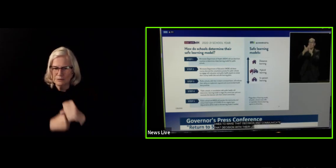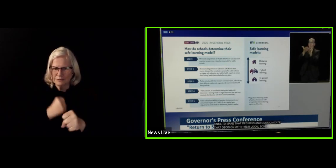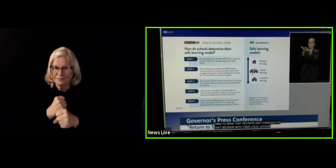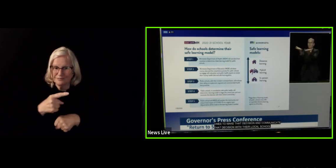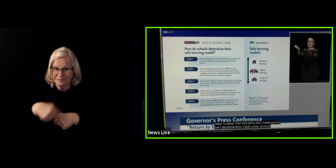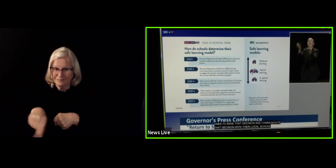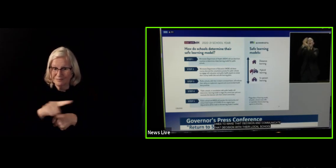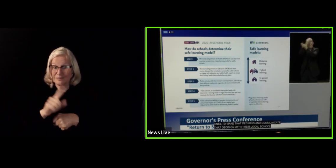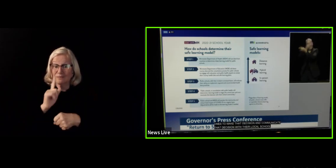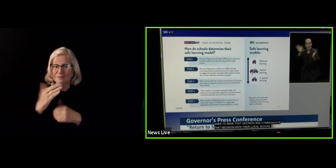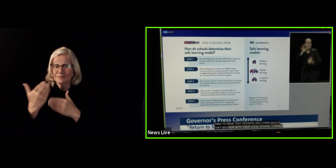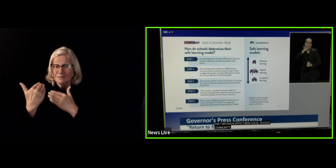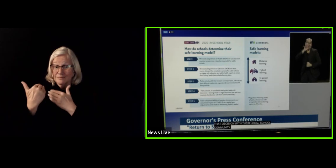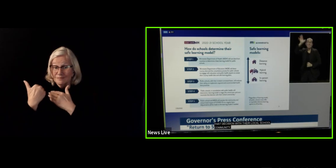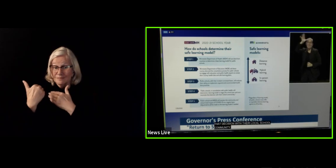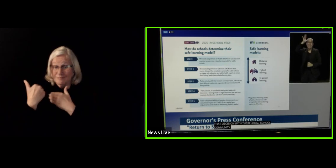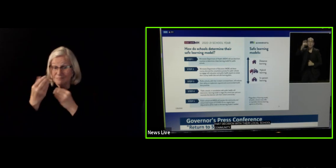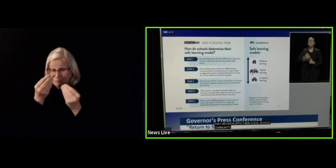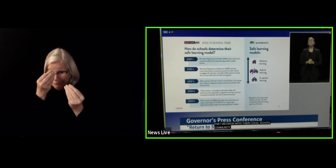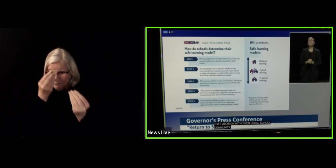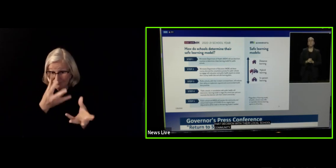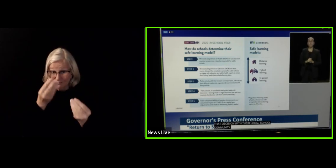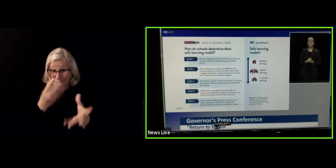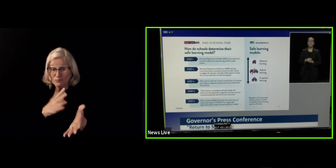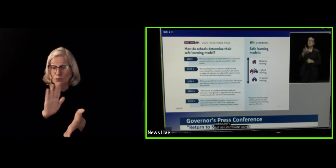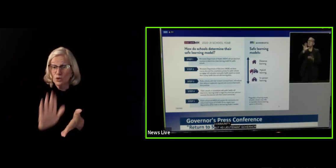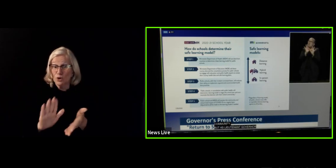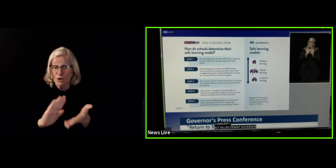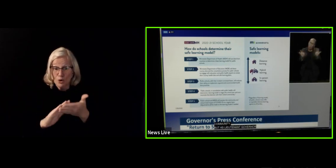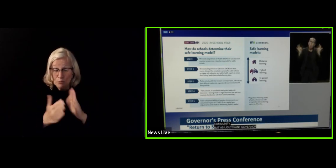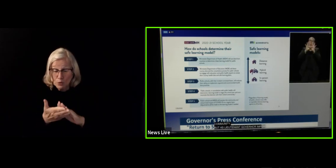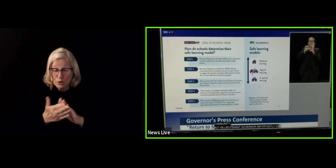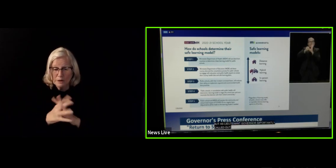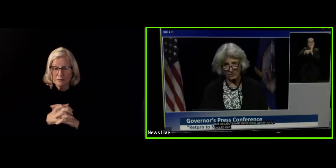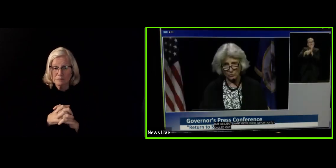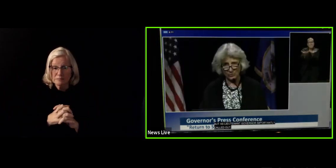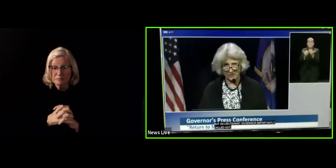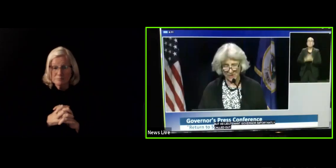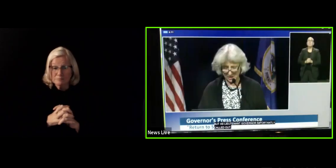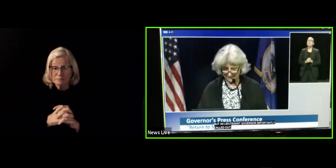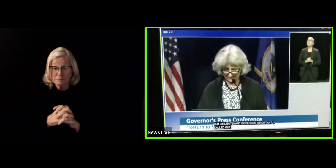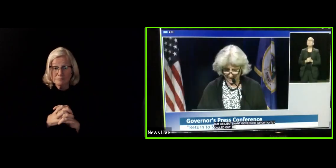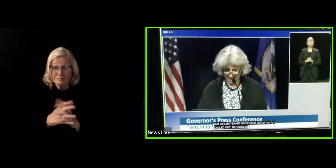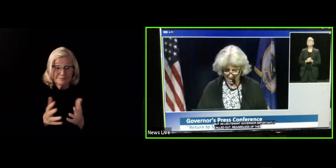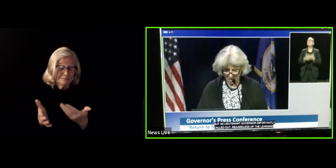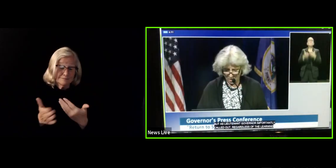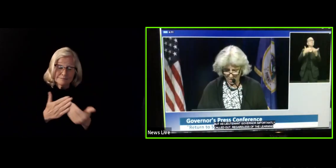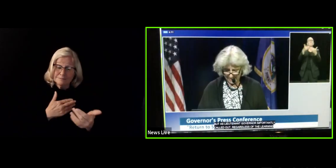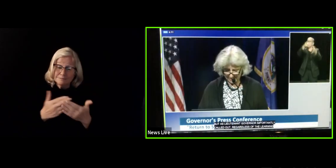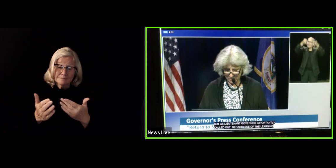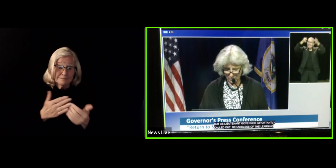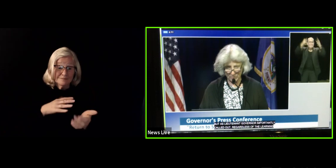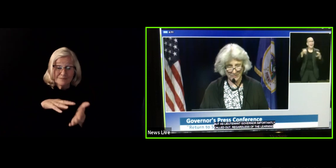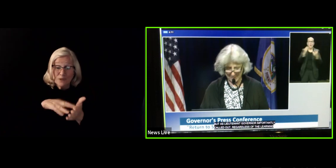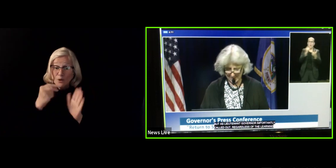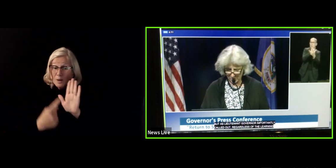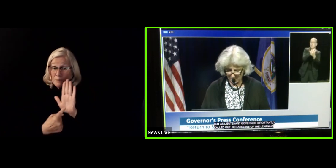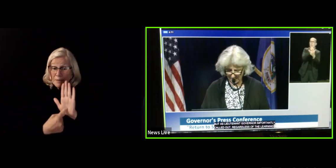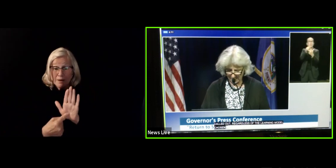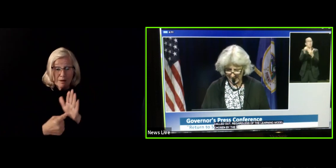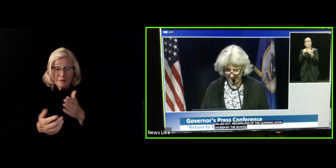Governor importantly called out, regardless of the learning model chosen by the school district, all public schools